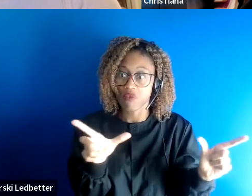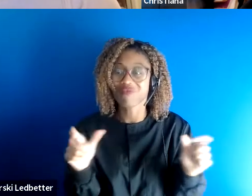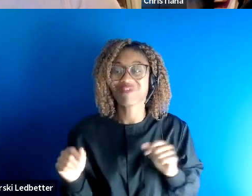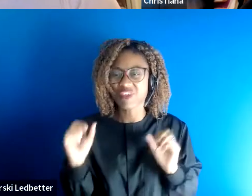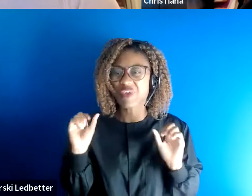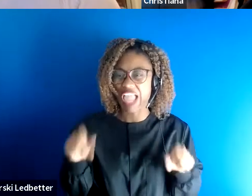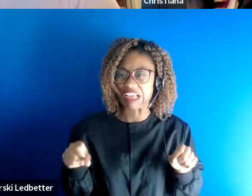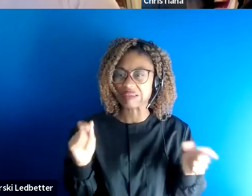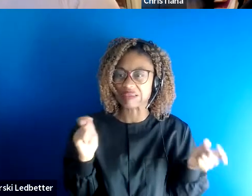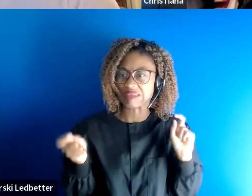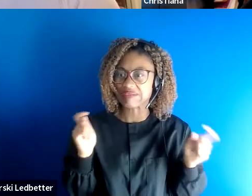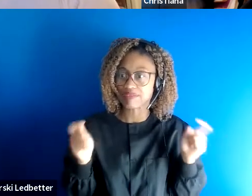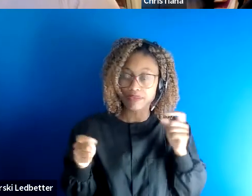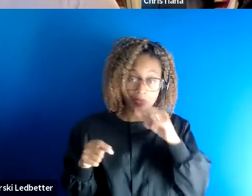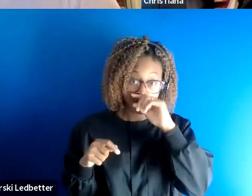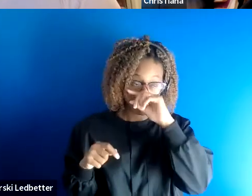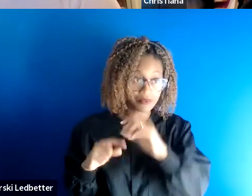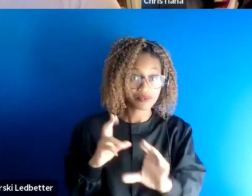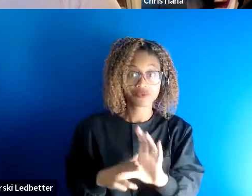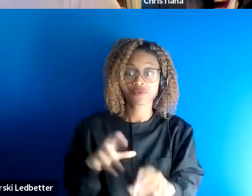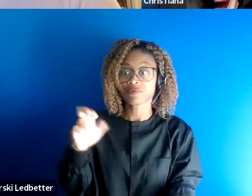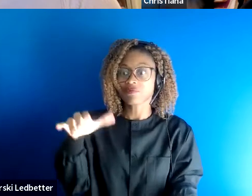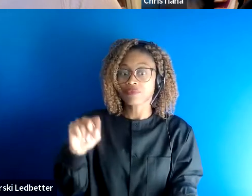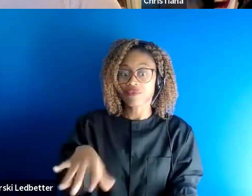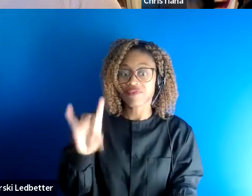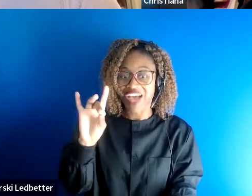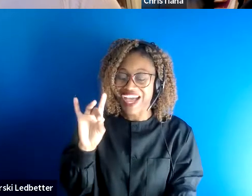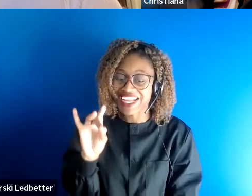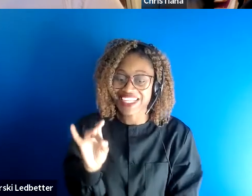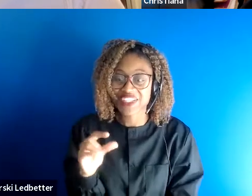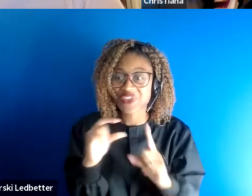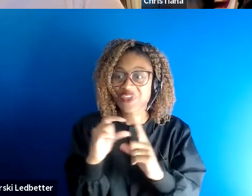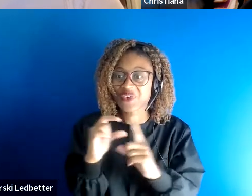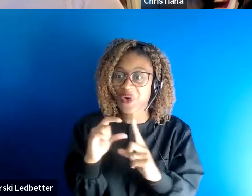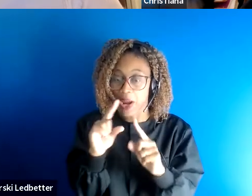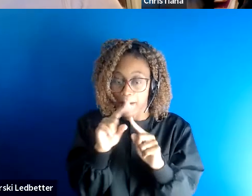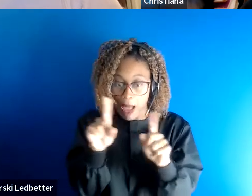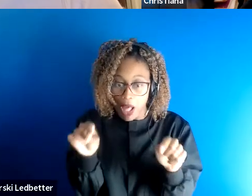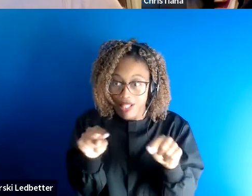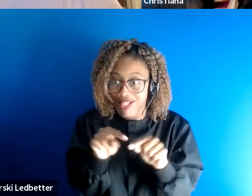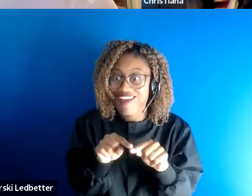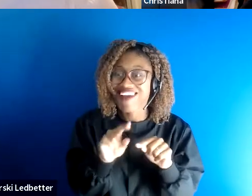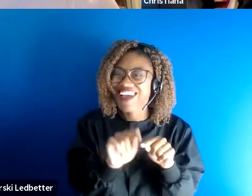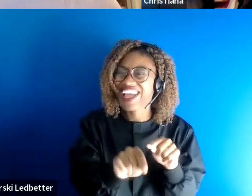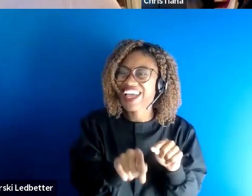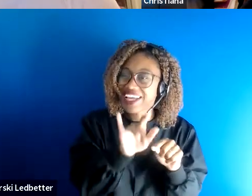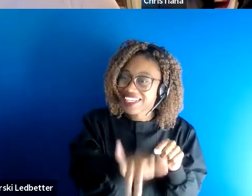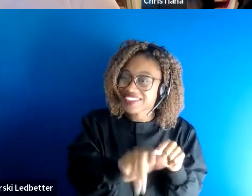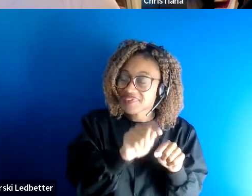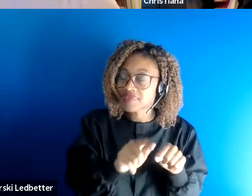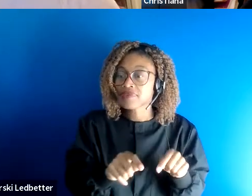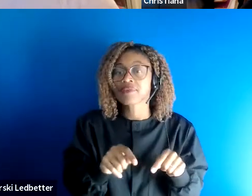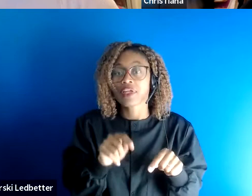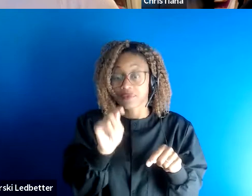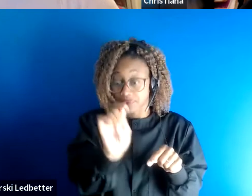To join into the chat, please find the word bubble in the same menu bar. Once that is selected, that